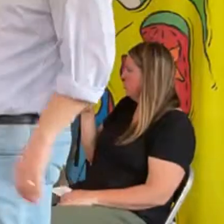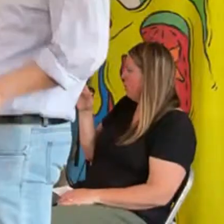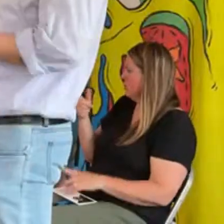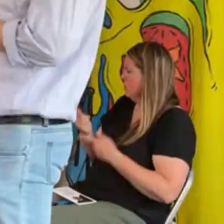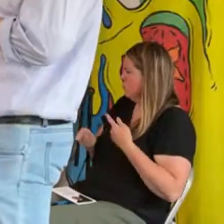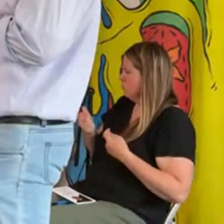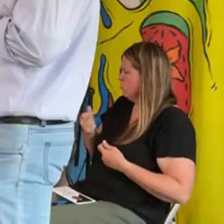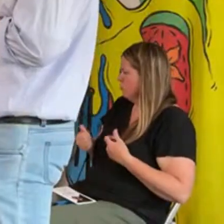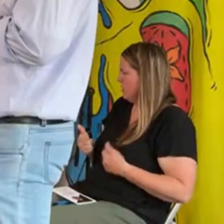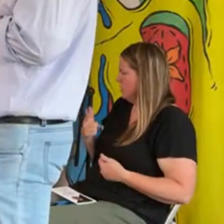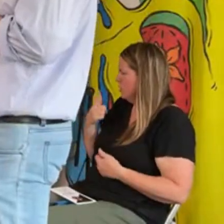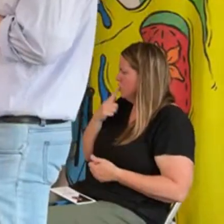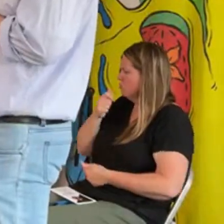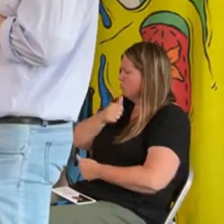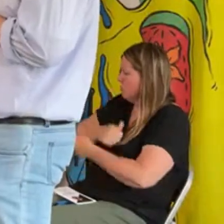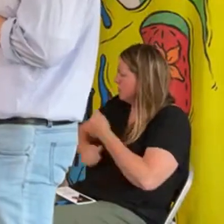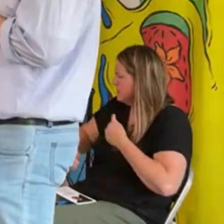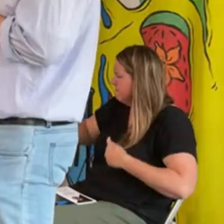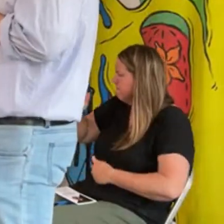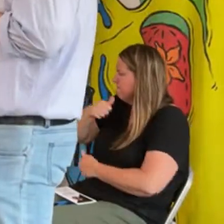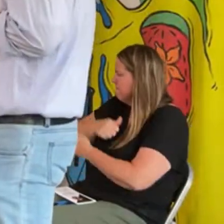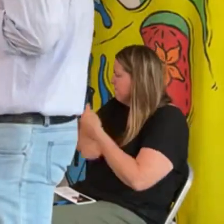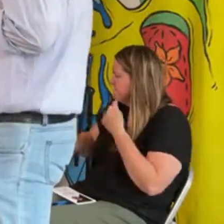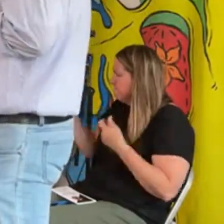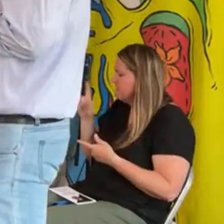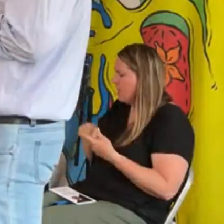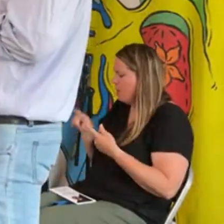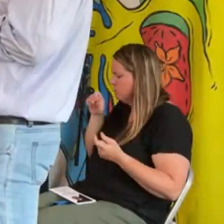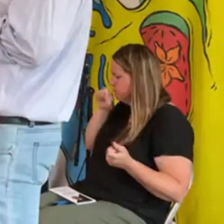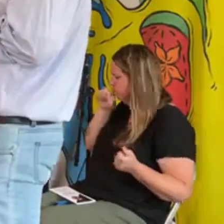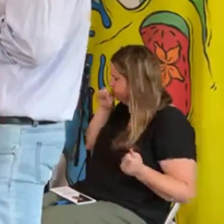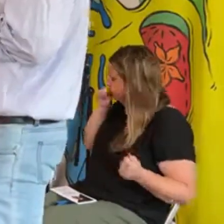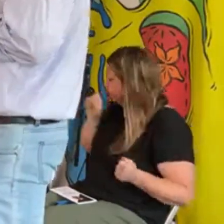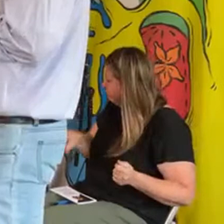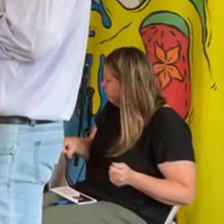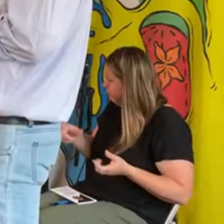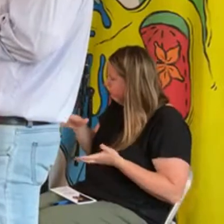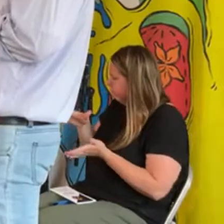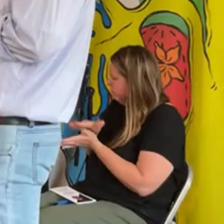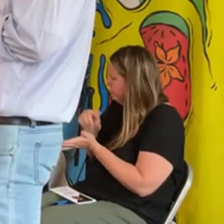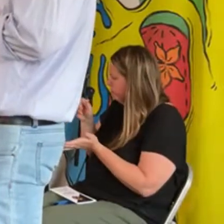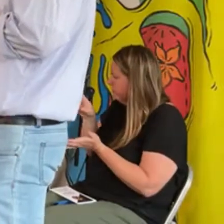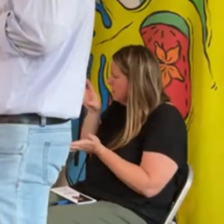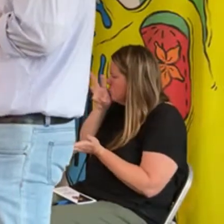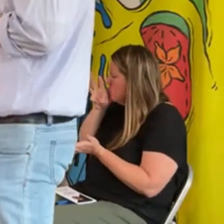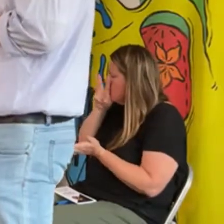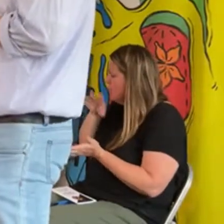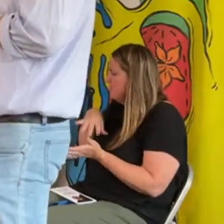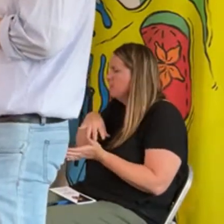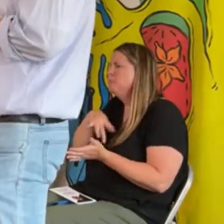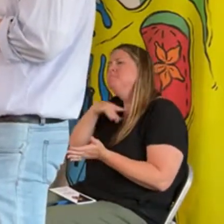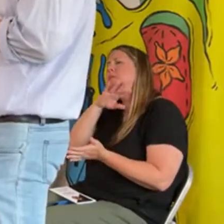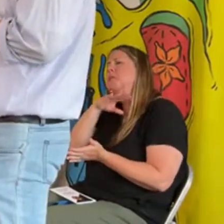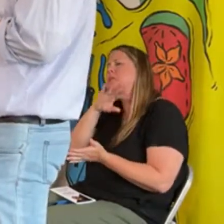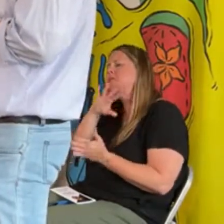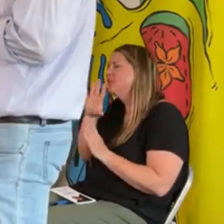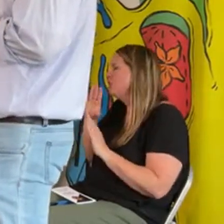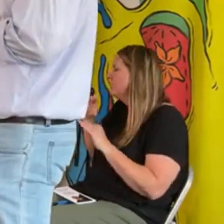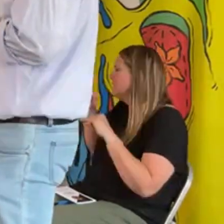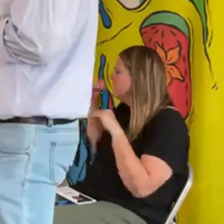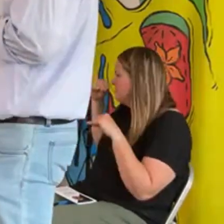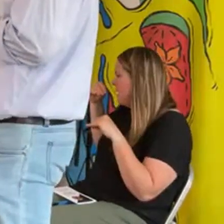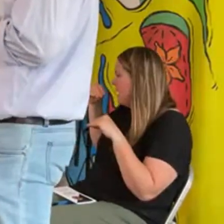until I spit soapy water big. She smiles a man should